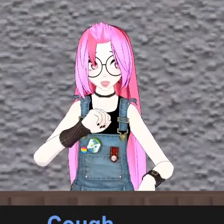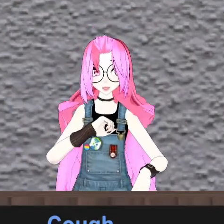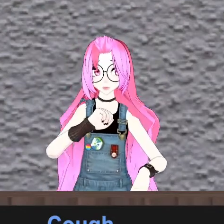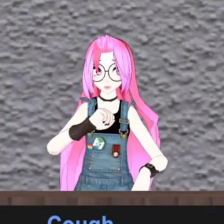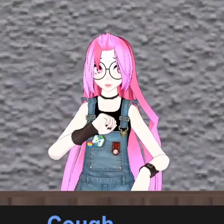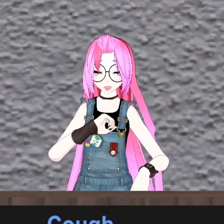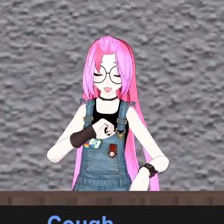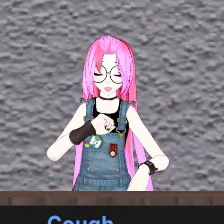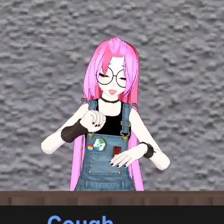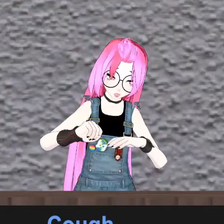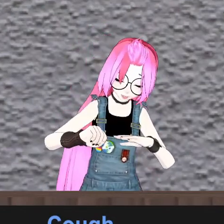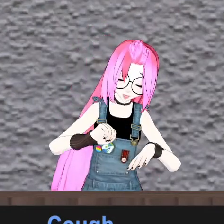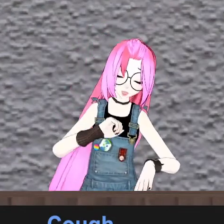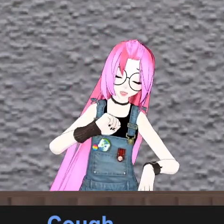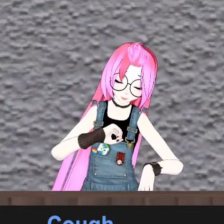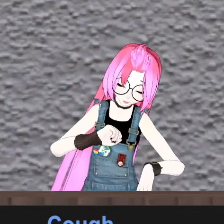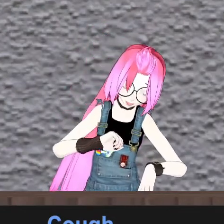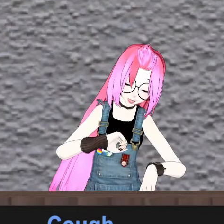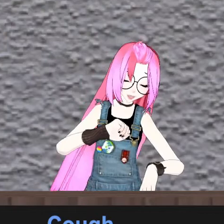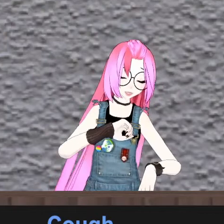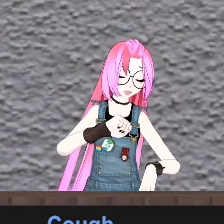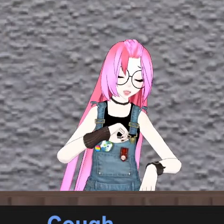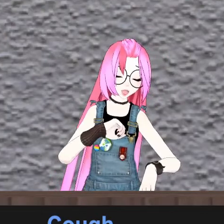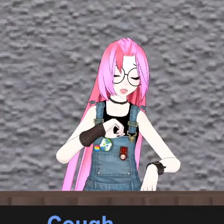Cough. Kind of like you're hitting your chest to like cough more.